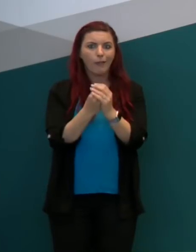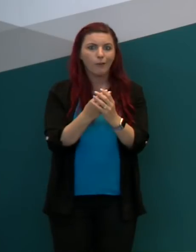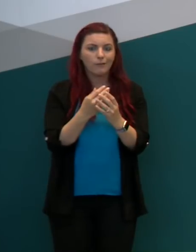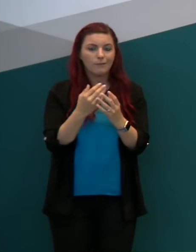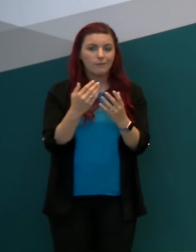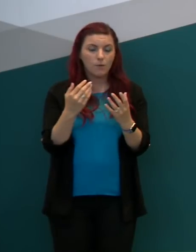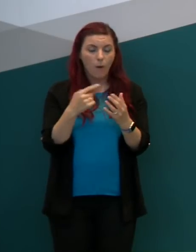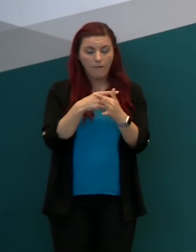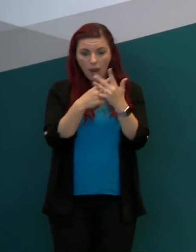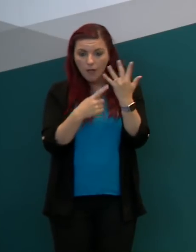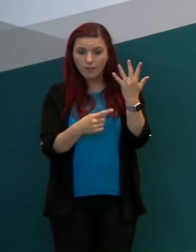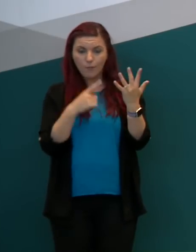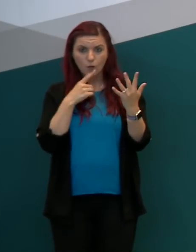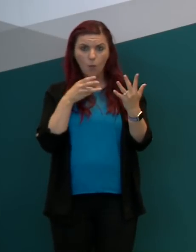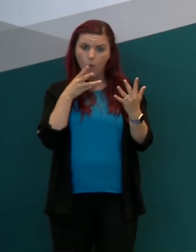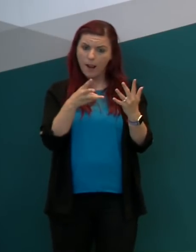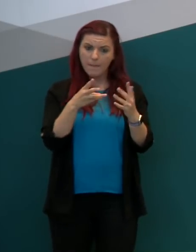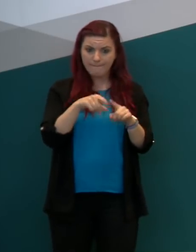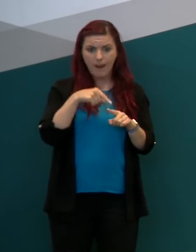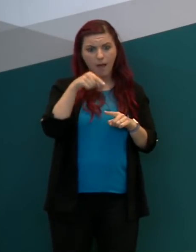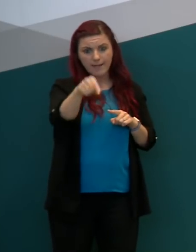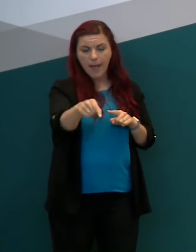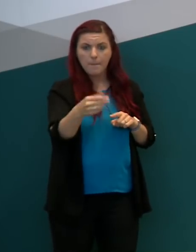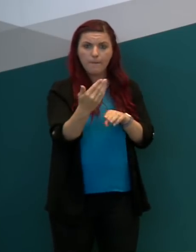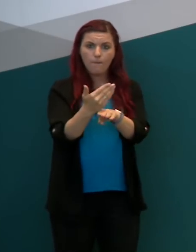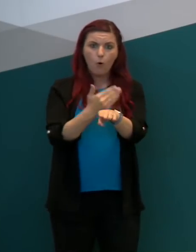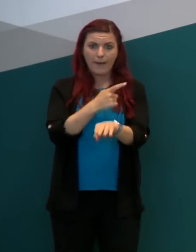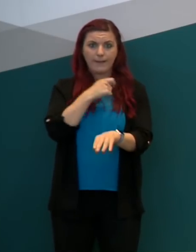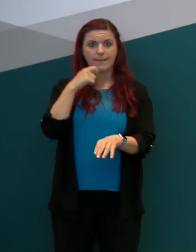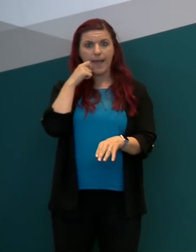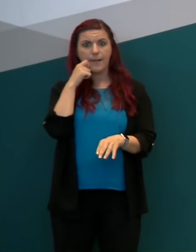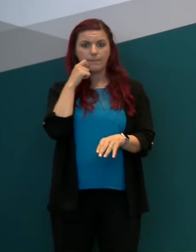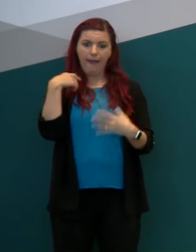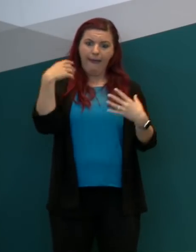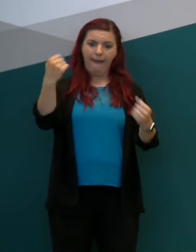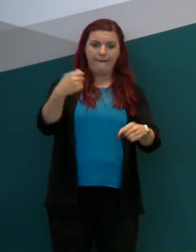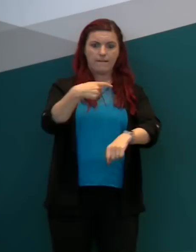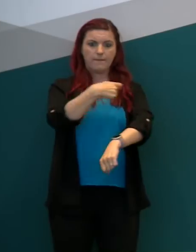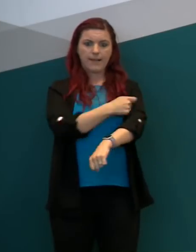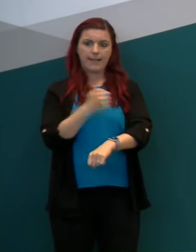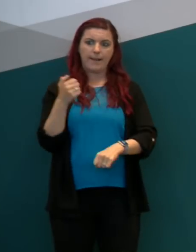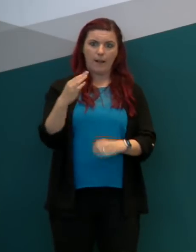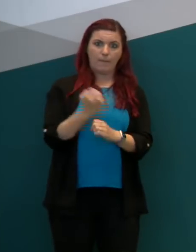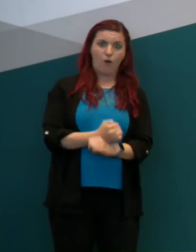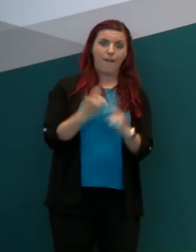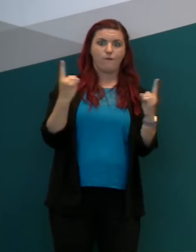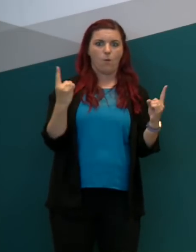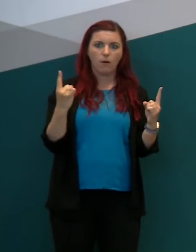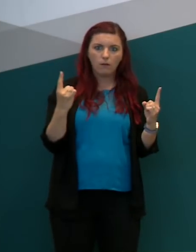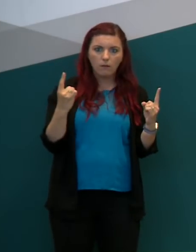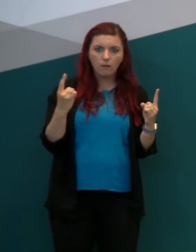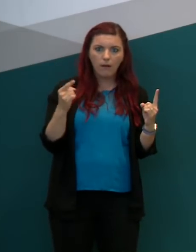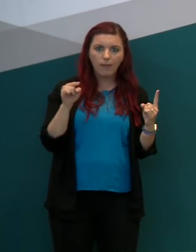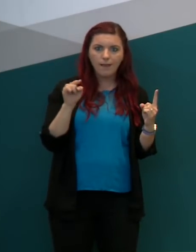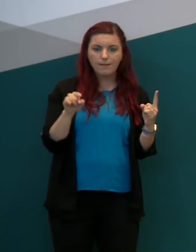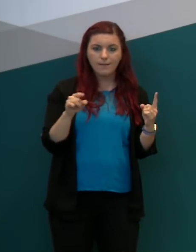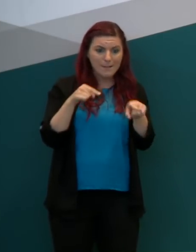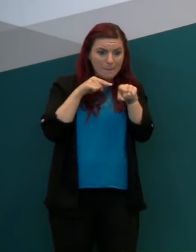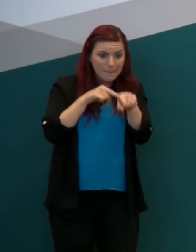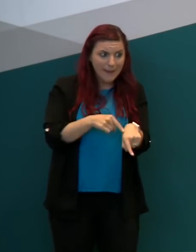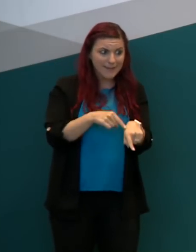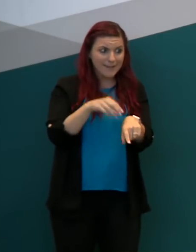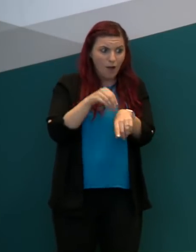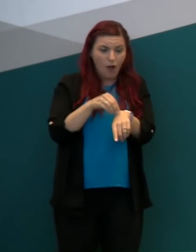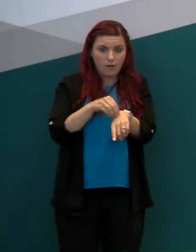yes, it will be some time before we're in a position to say we have vaccine available to everyone. And that is contingent, if you like, on what is